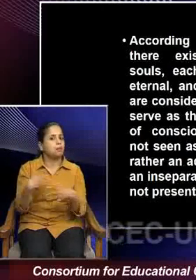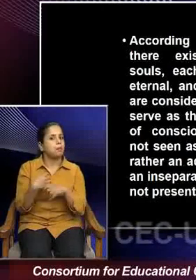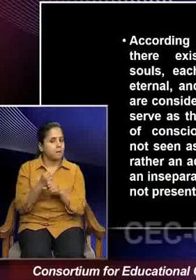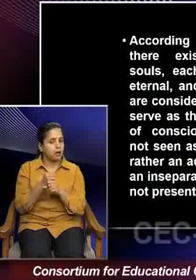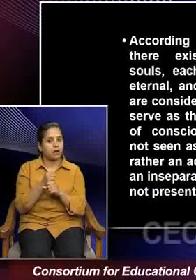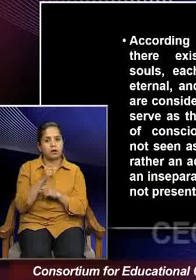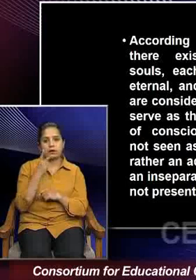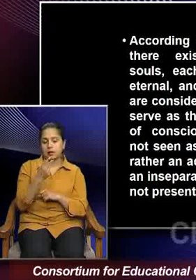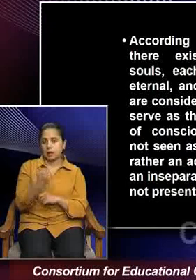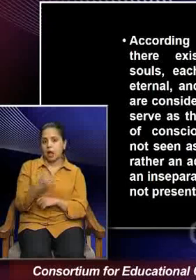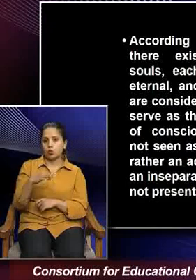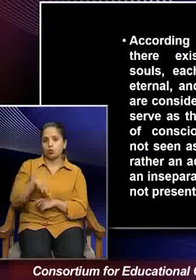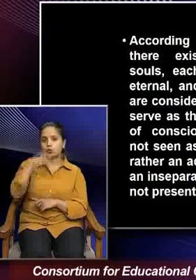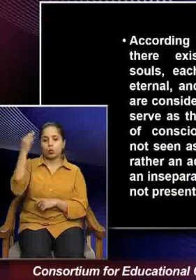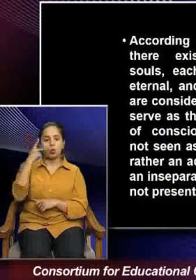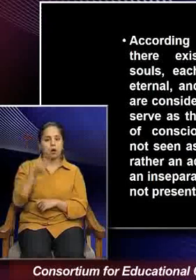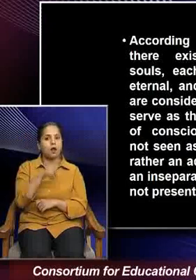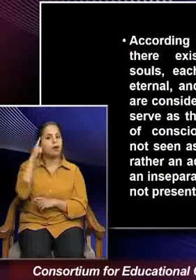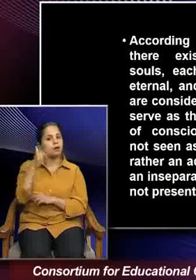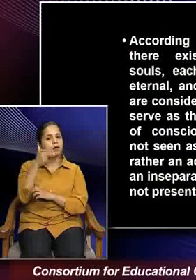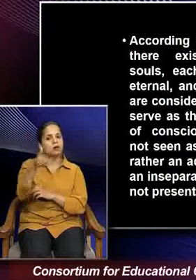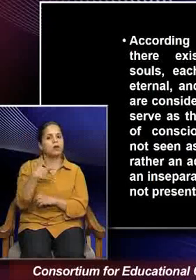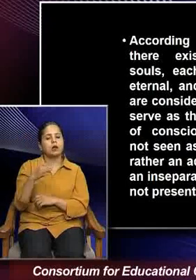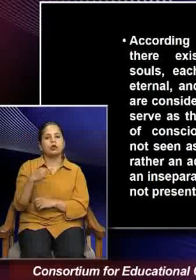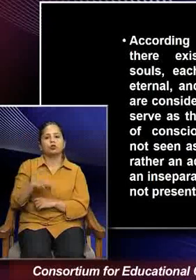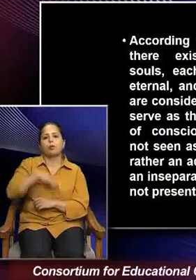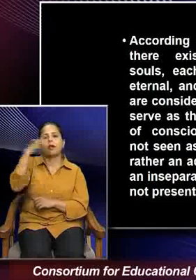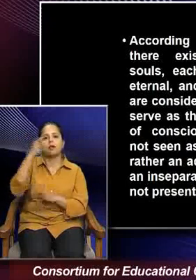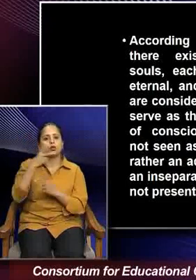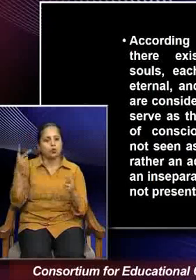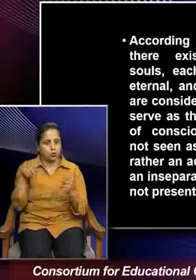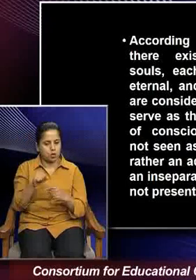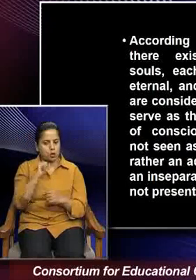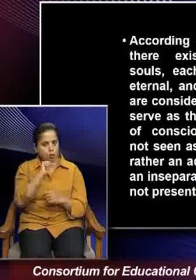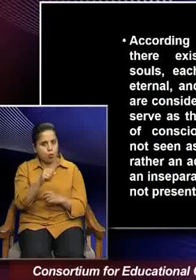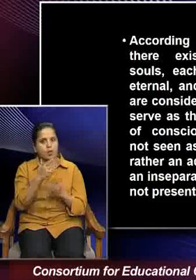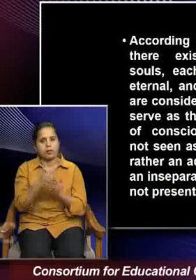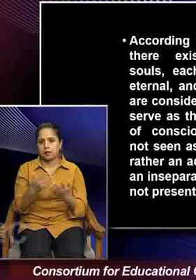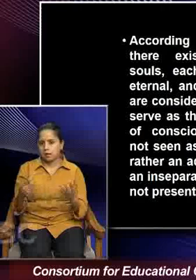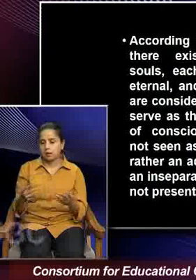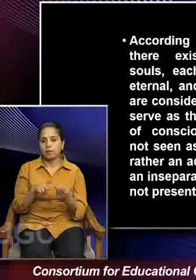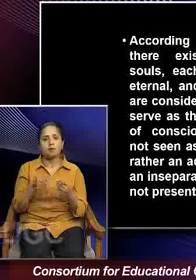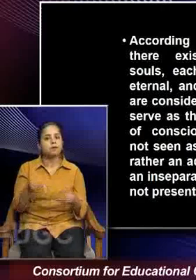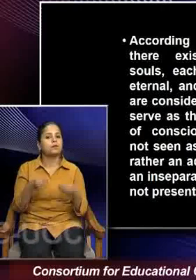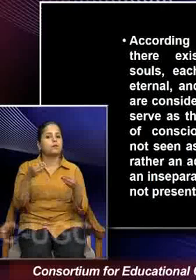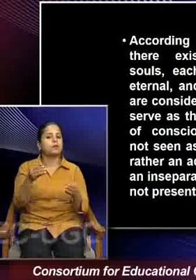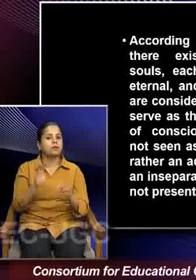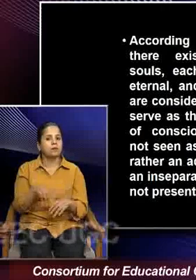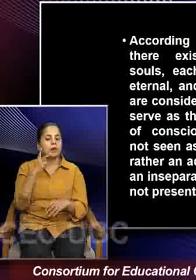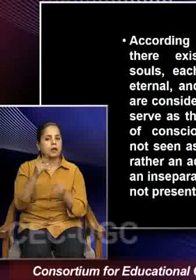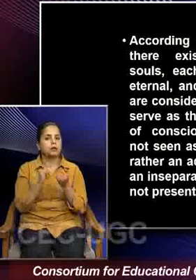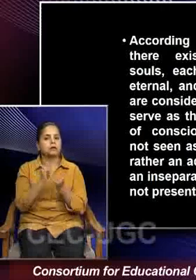These souls are considered spiritual substances and serve as a